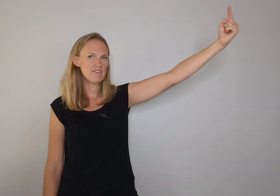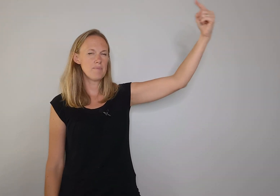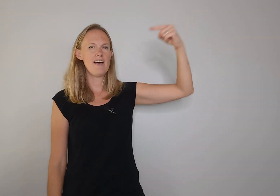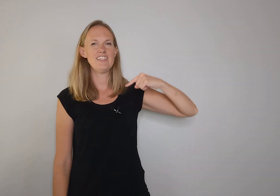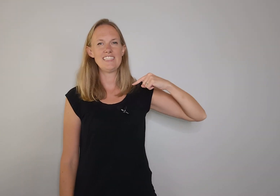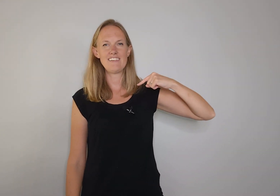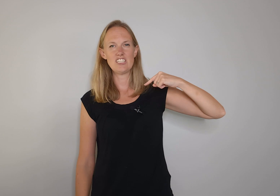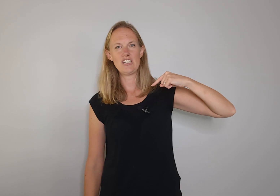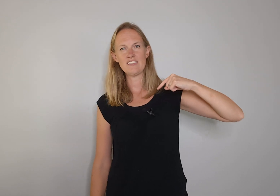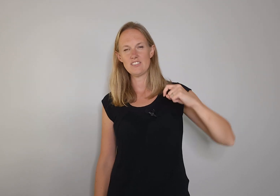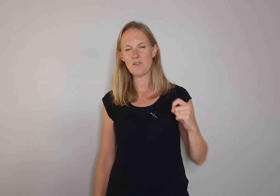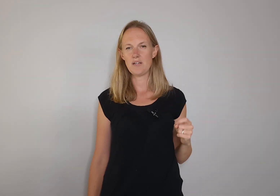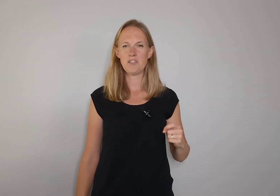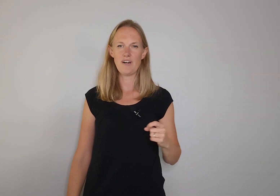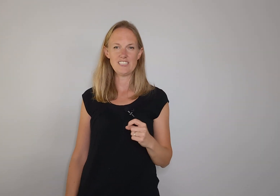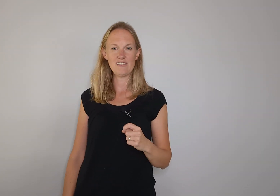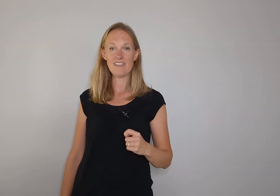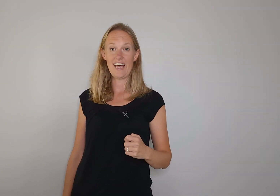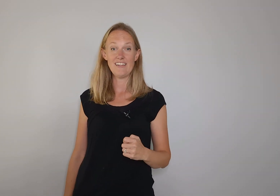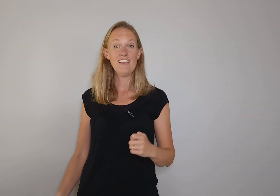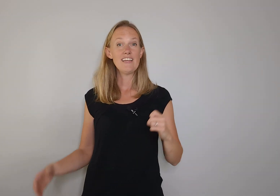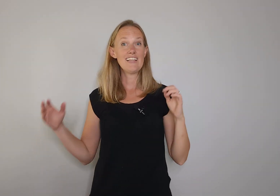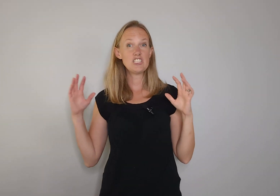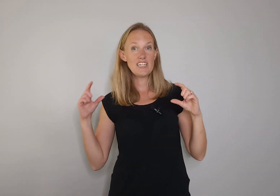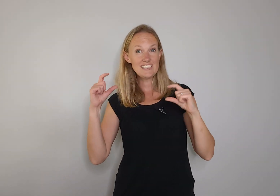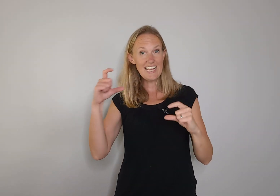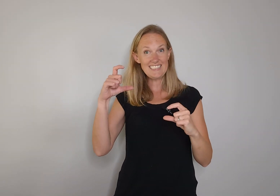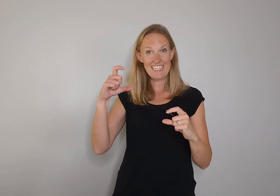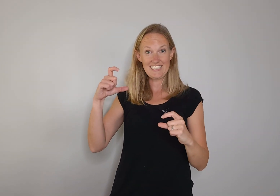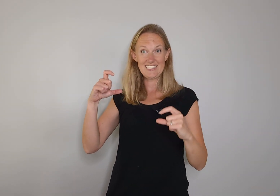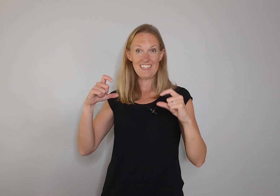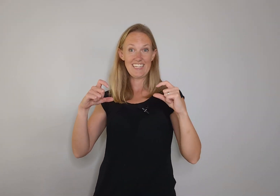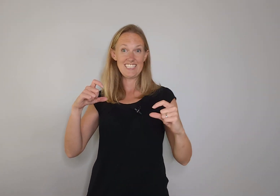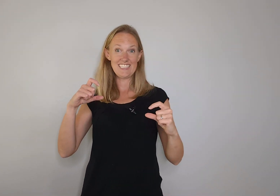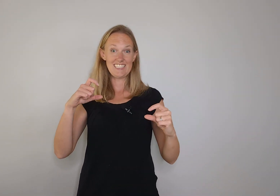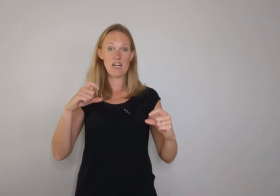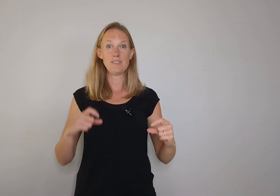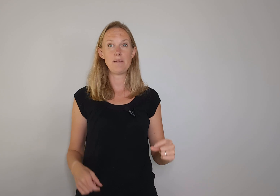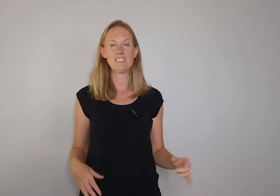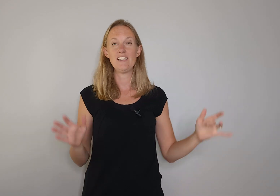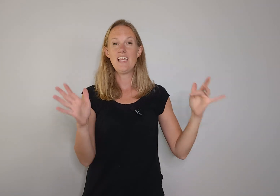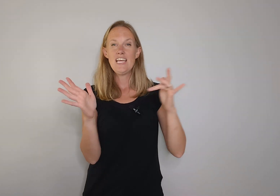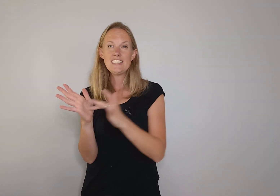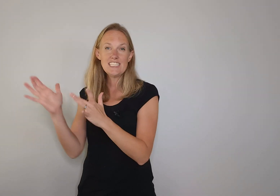from heaven down to earth, so you want to be directional on that. Okay, let's try just that section, starting at Jesus, our redemption.